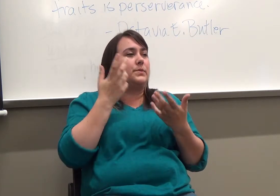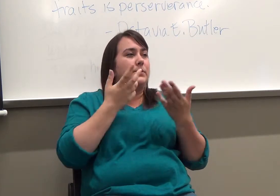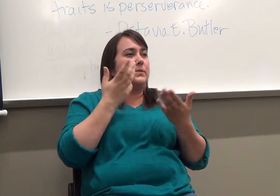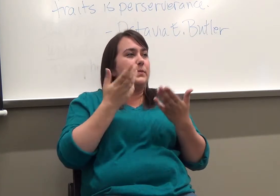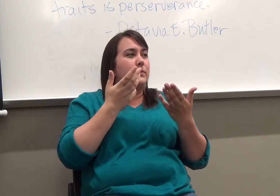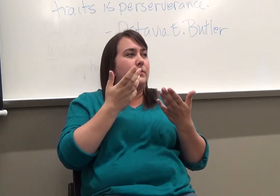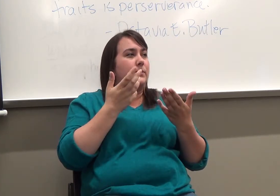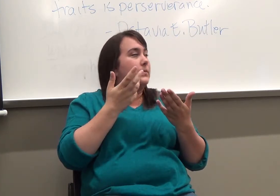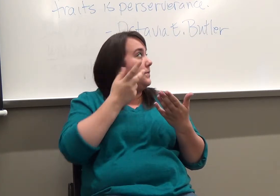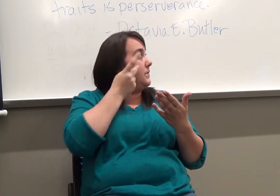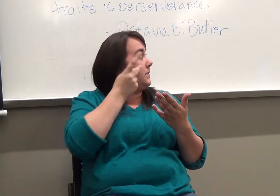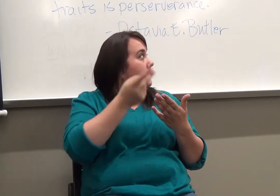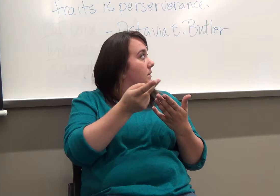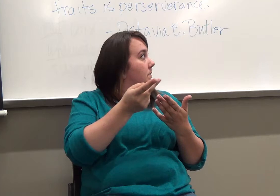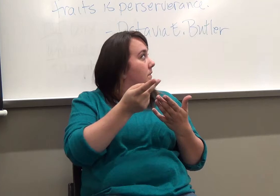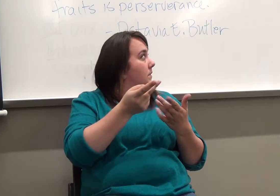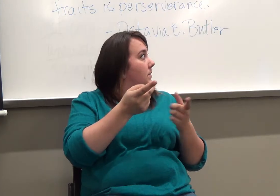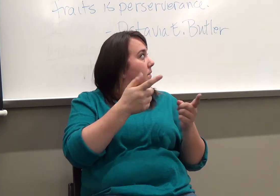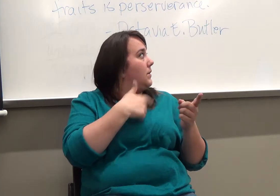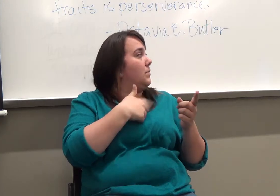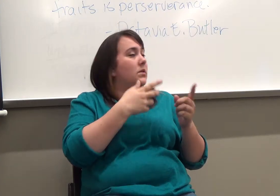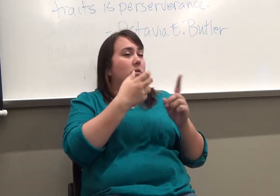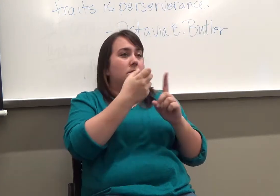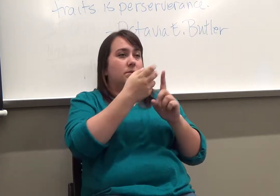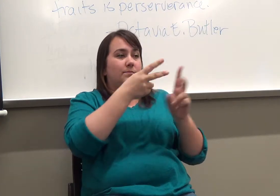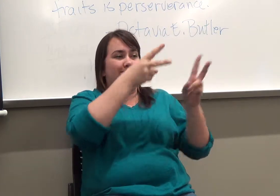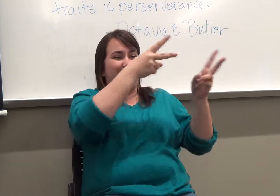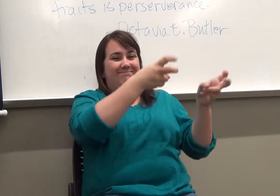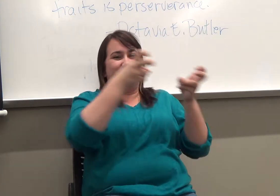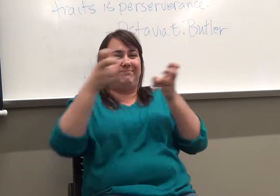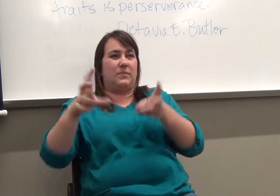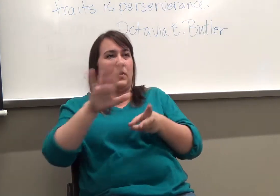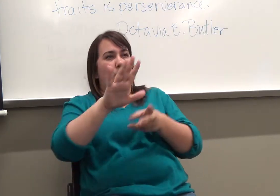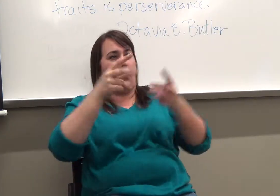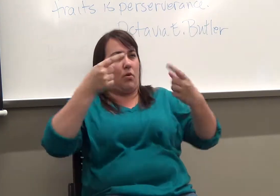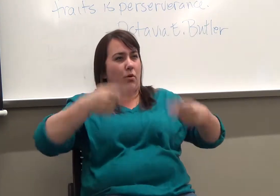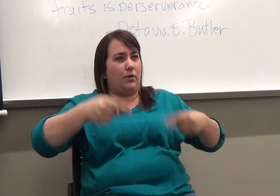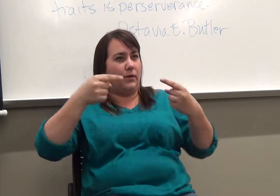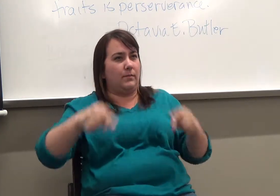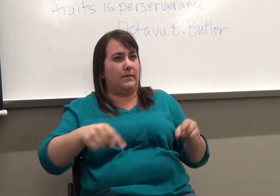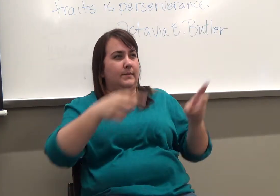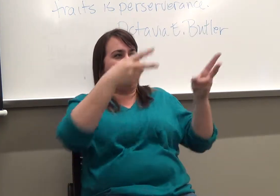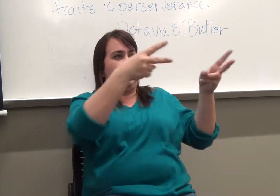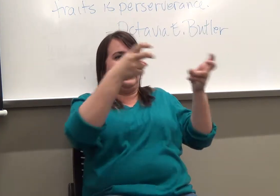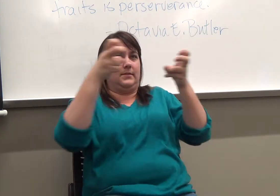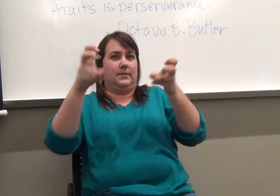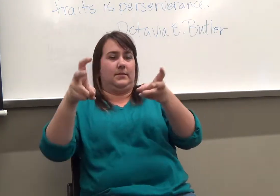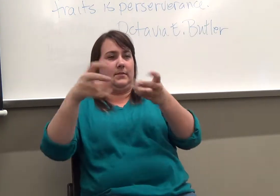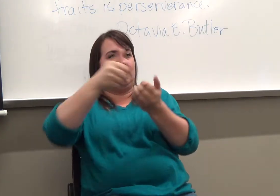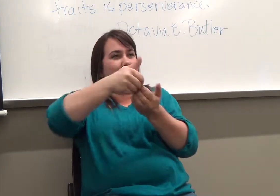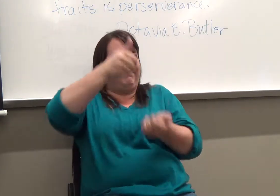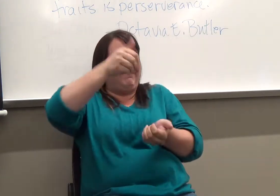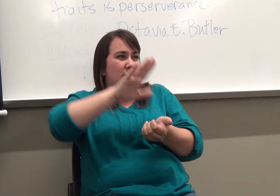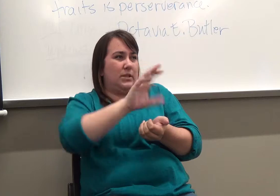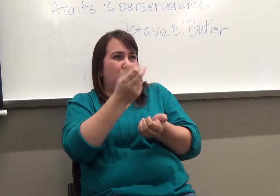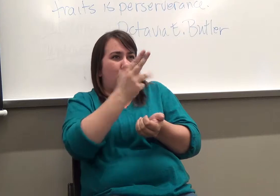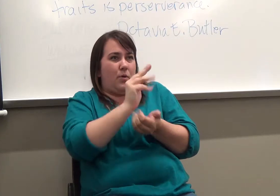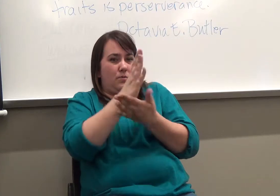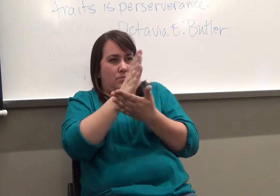in the fact that you are bringing this argument over here, that I keep those pretty short to